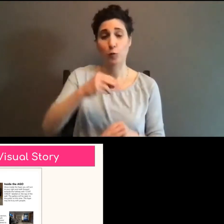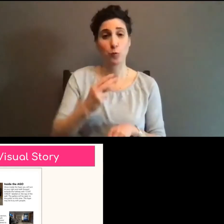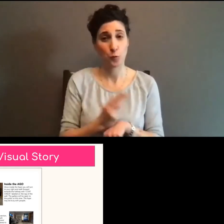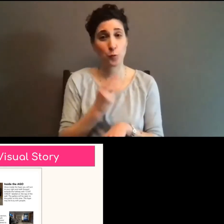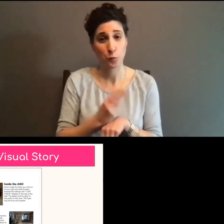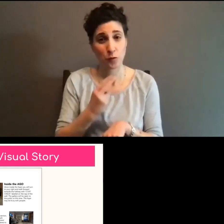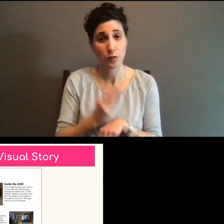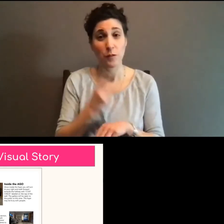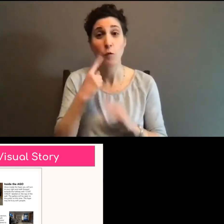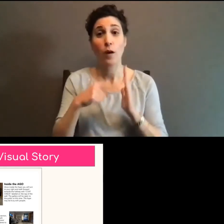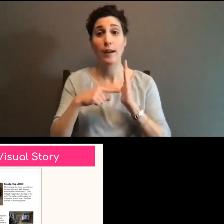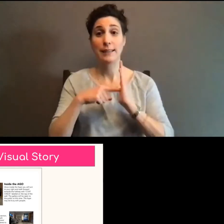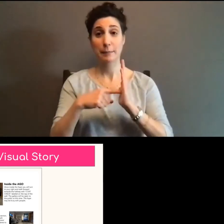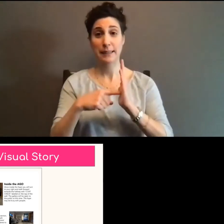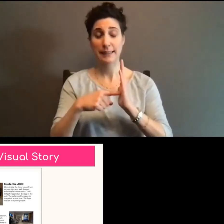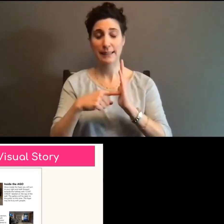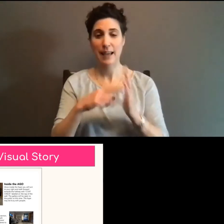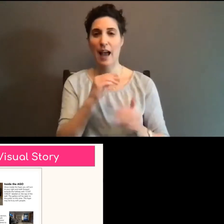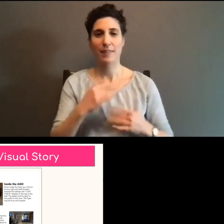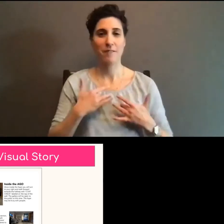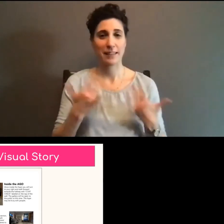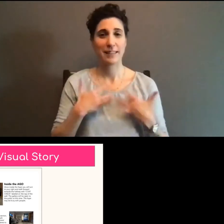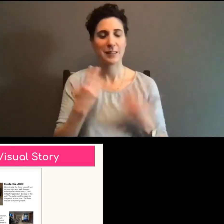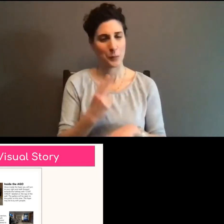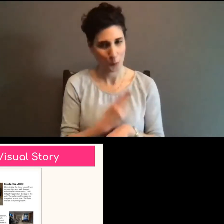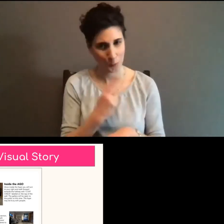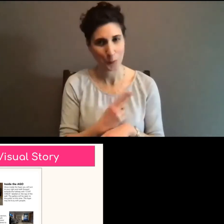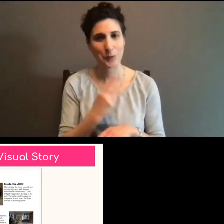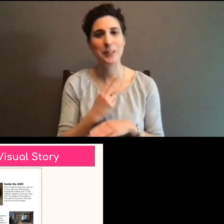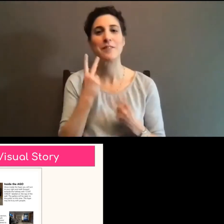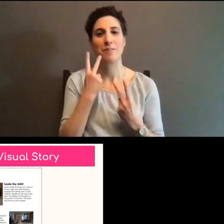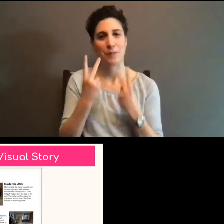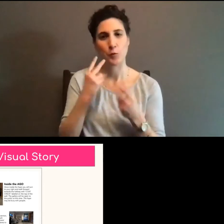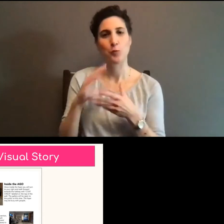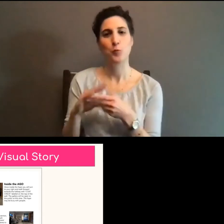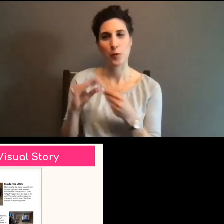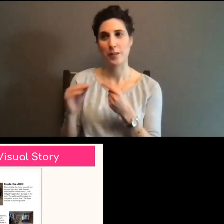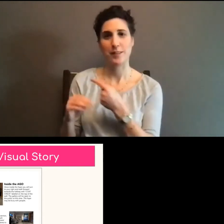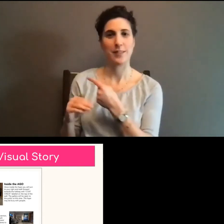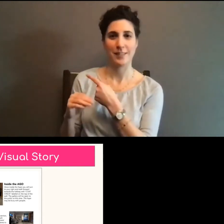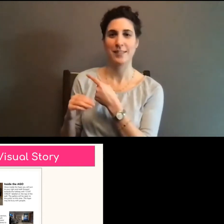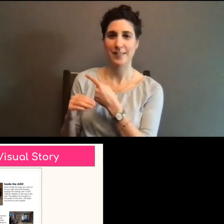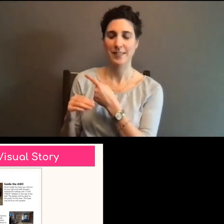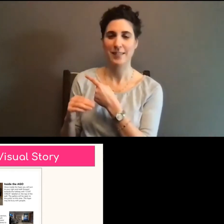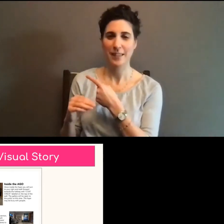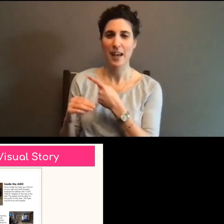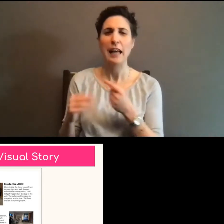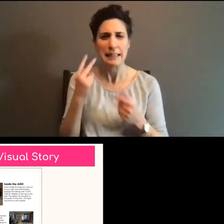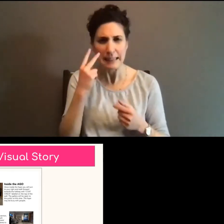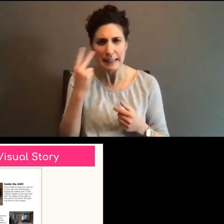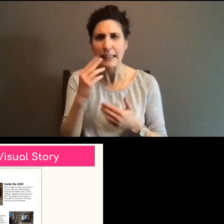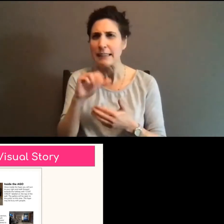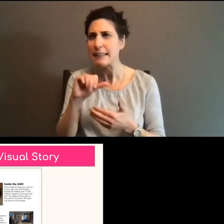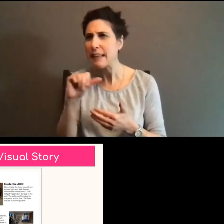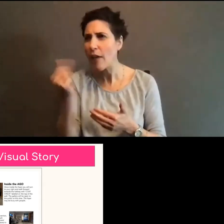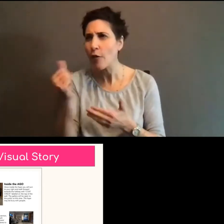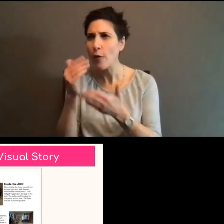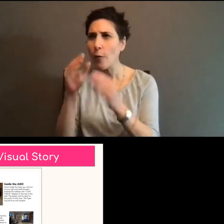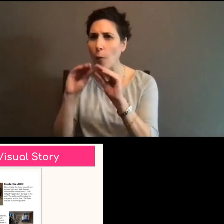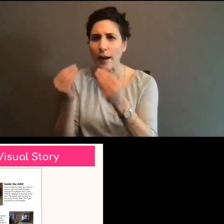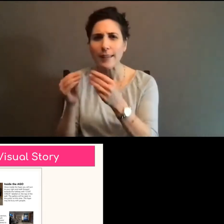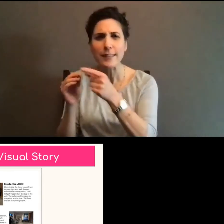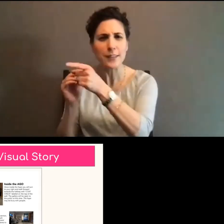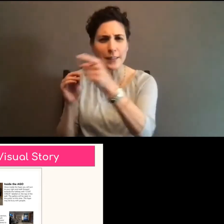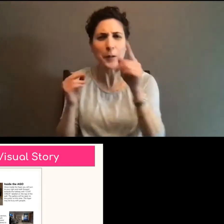exhibitions and our events. Um, and I, I would hope, and I've seen other organizations starting to implement them as well. I